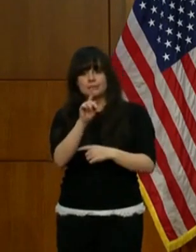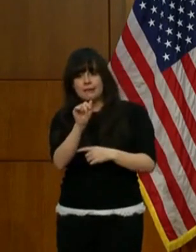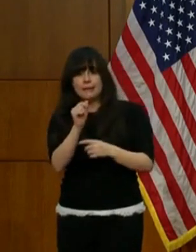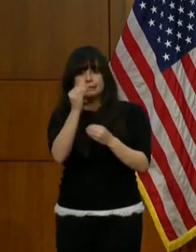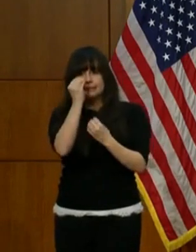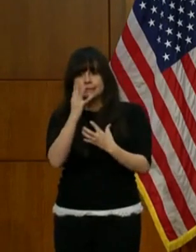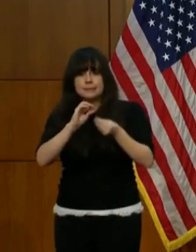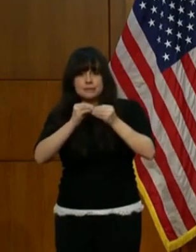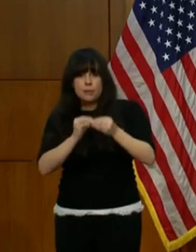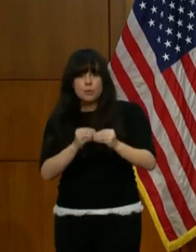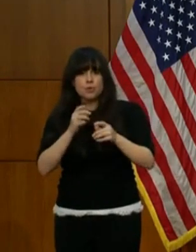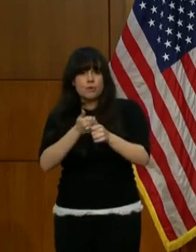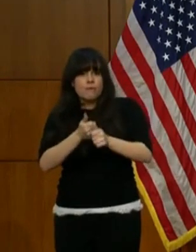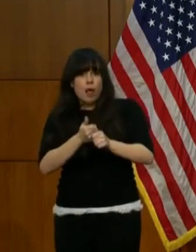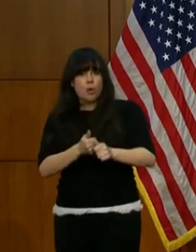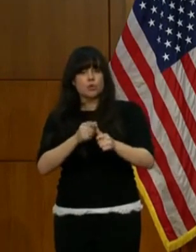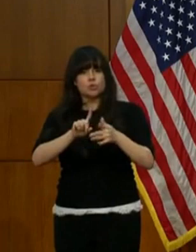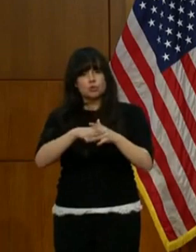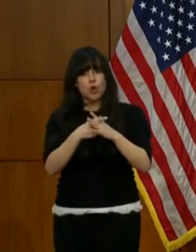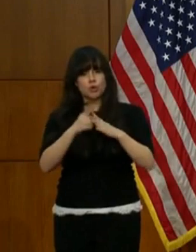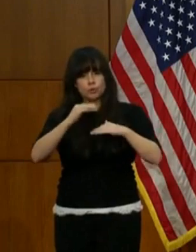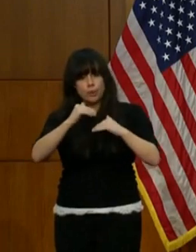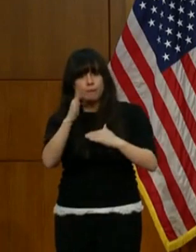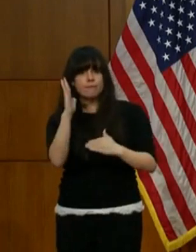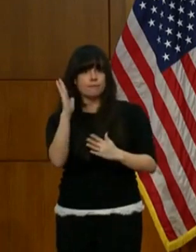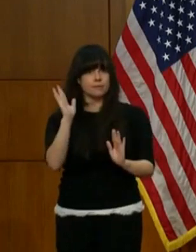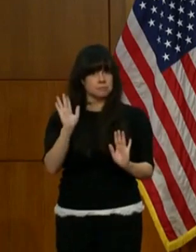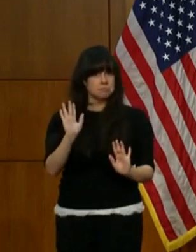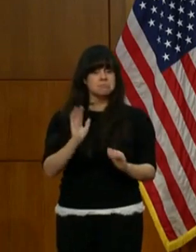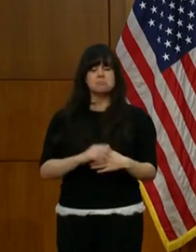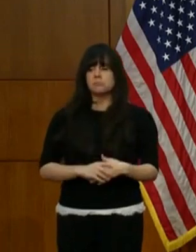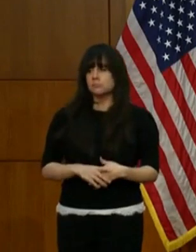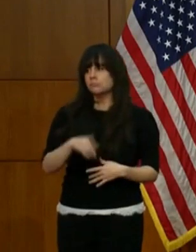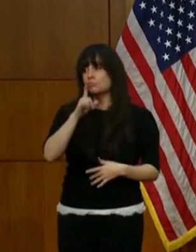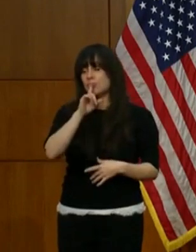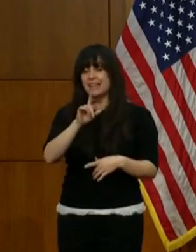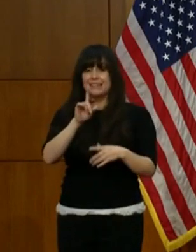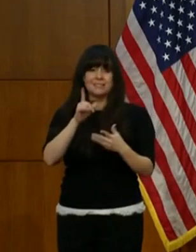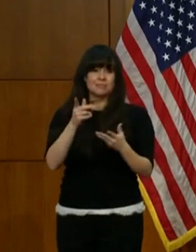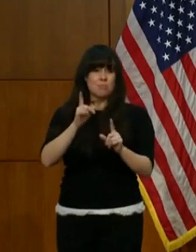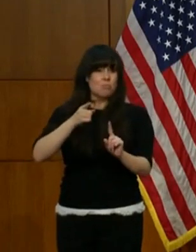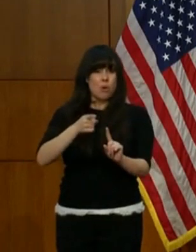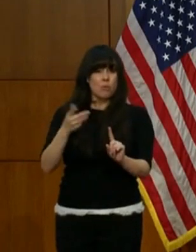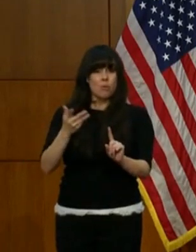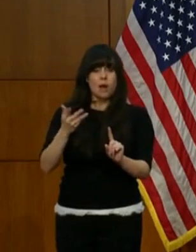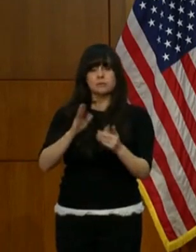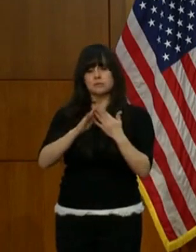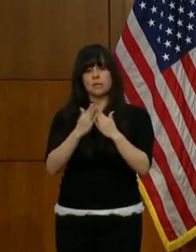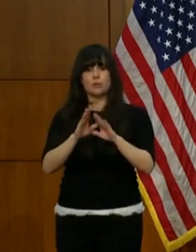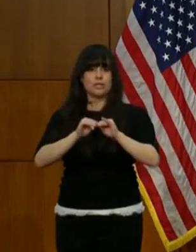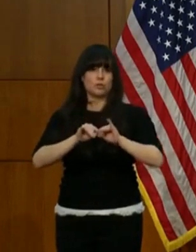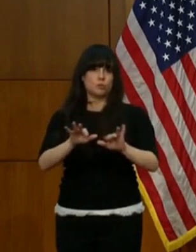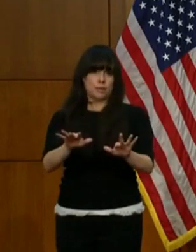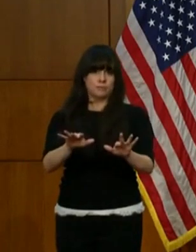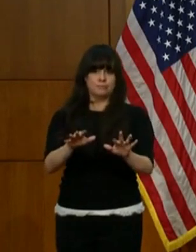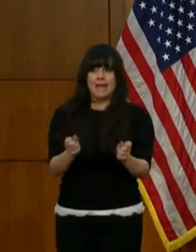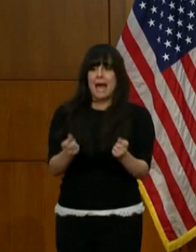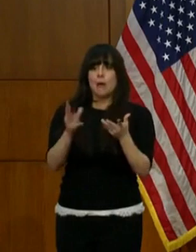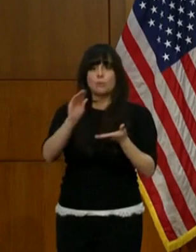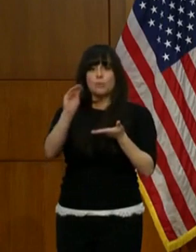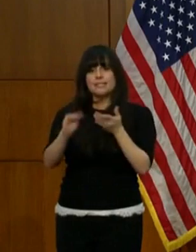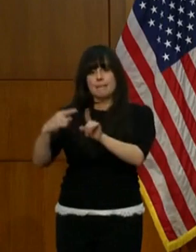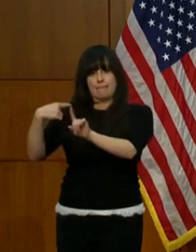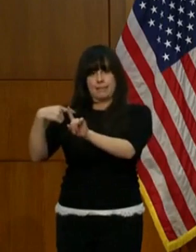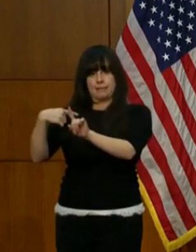as to when we can ease some of these measures. It's really community spread and what the percent positivity, how many cases